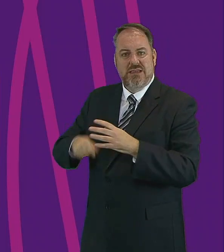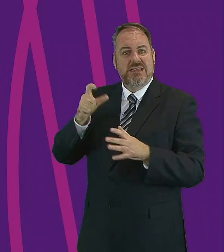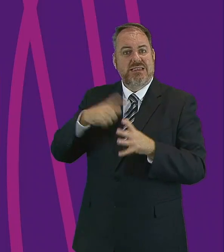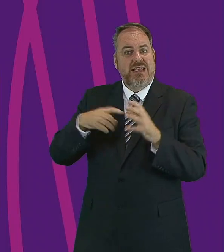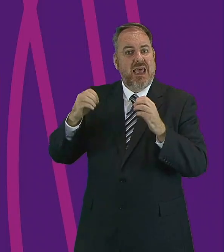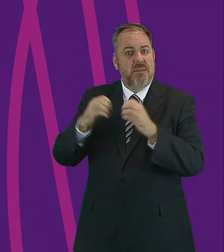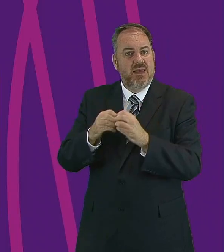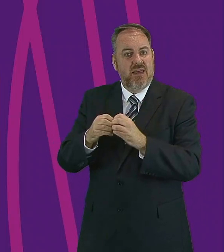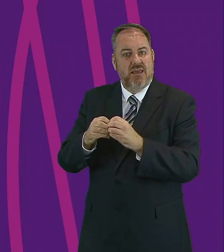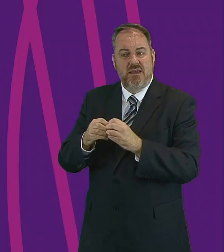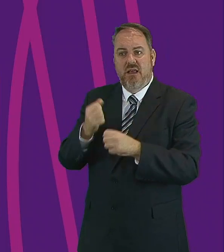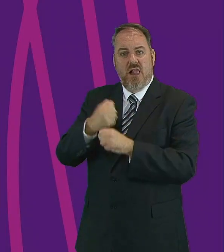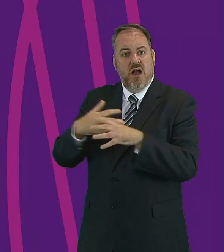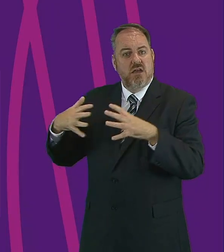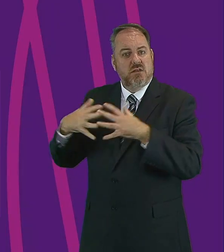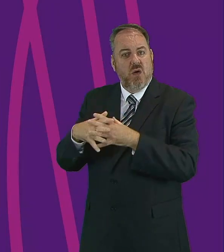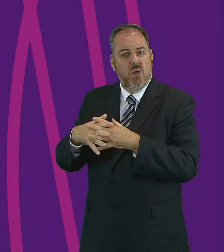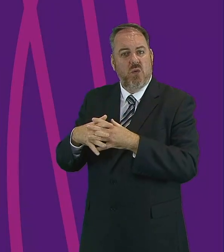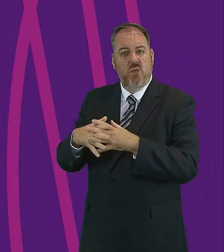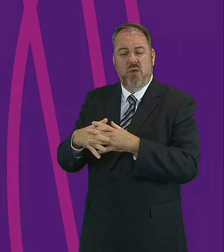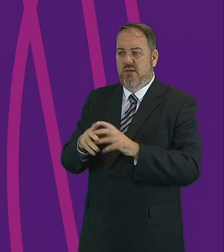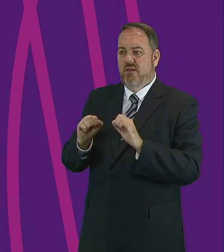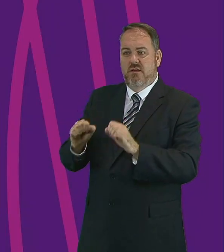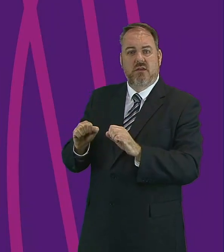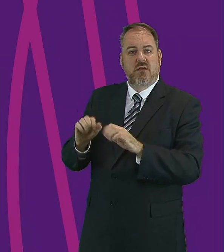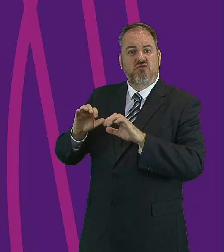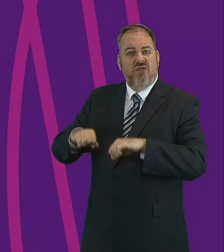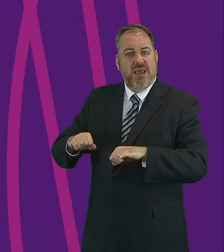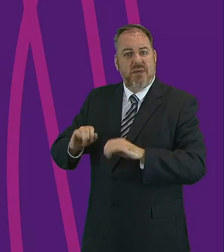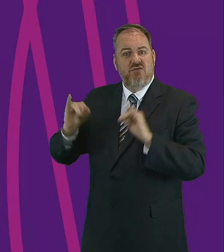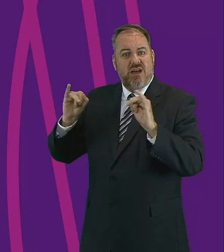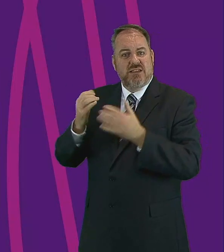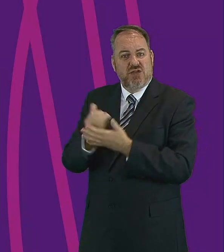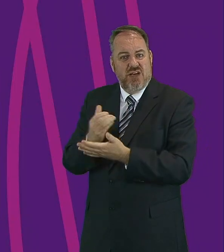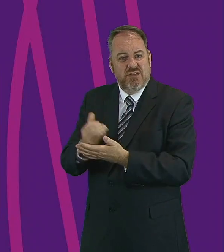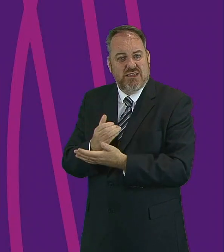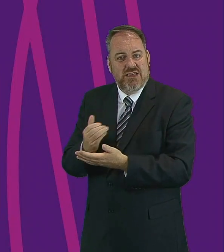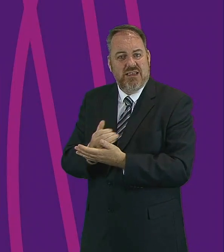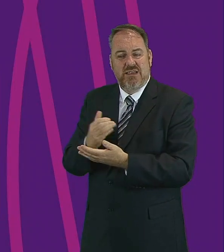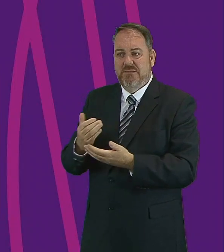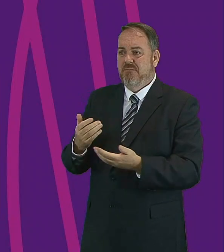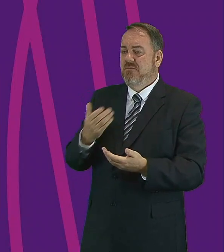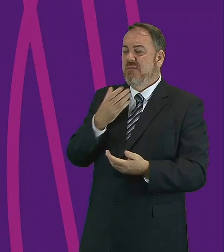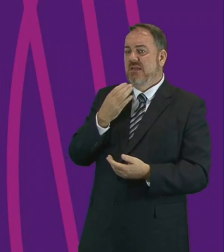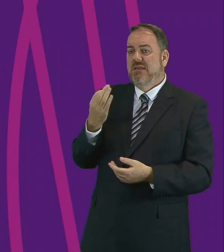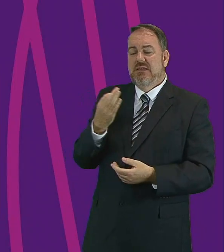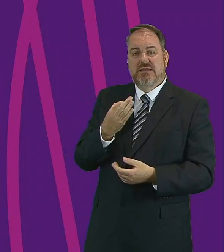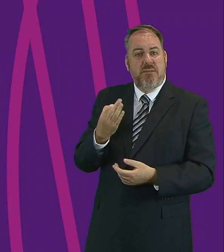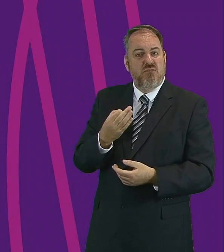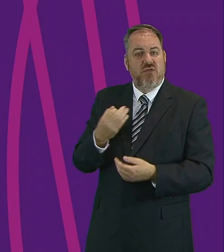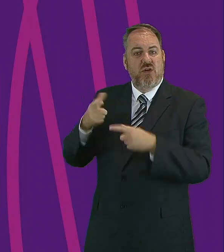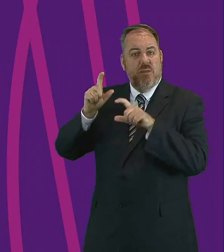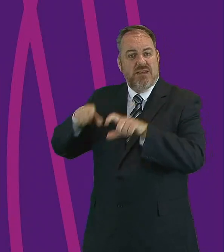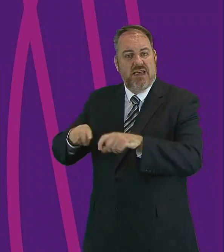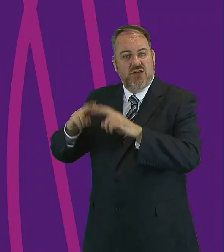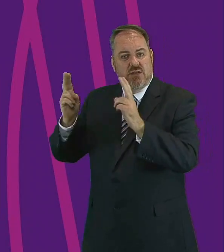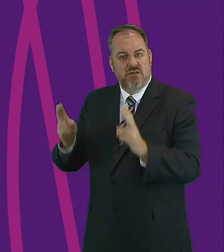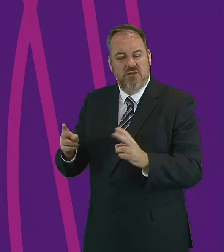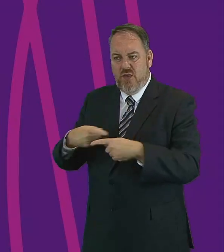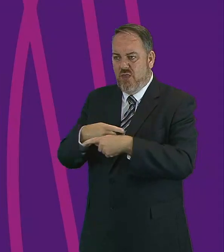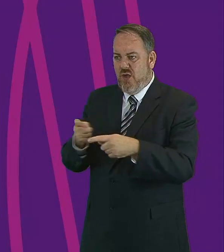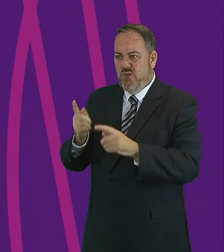bureaus, Glasgow and Clyde Rape Crisis, Glasgow Women's Aid, the Lodging House Mission and Drumchapel Money Advice Centre, among